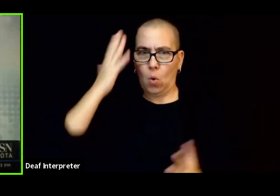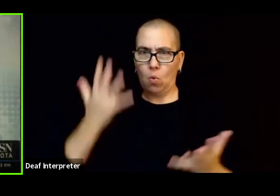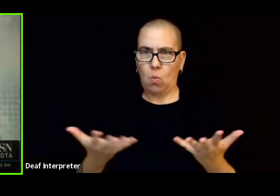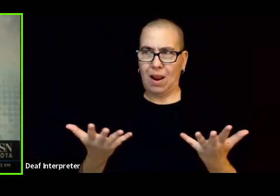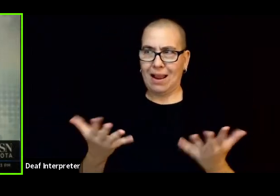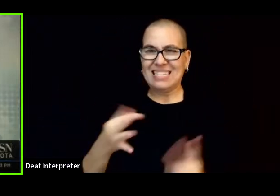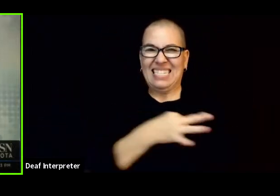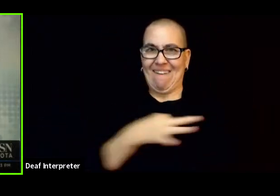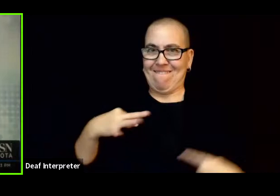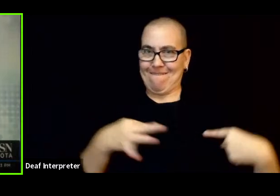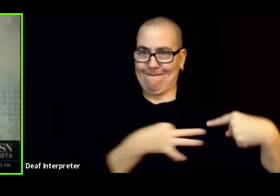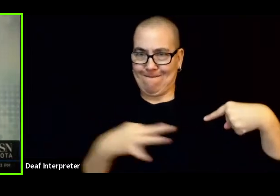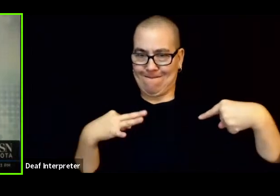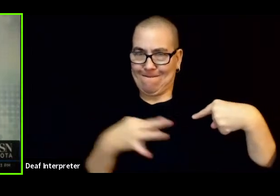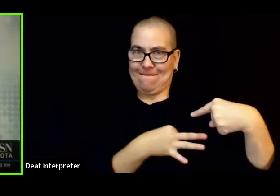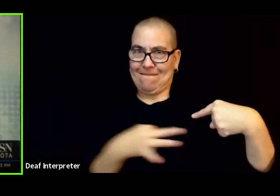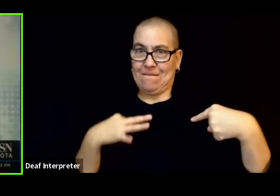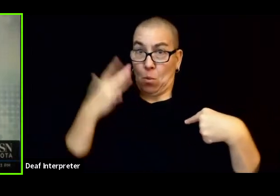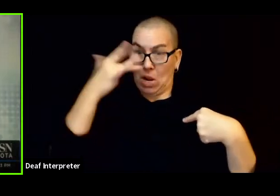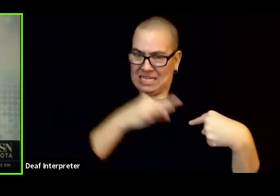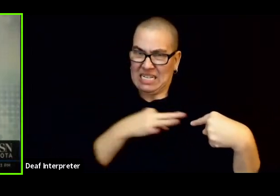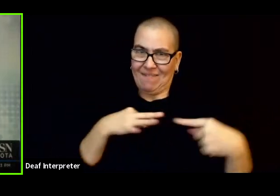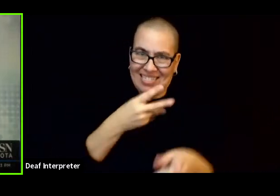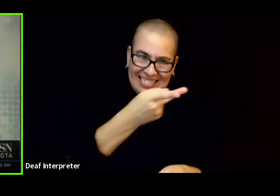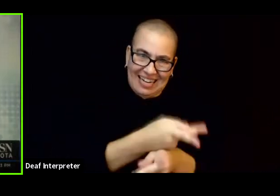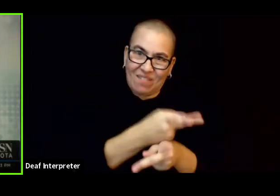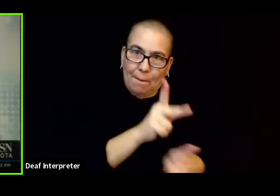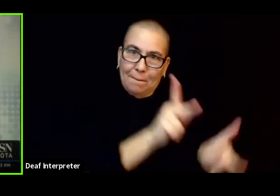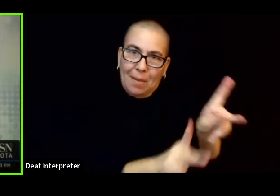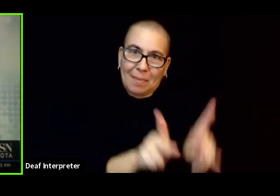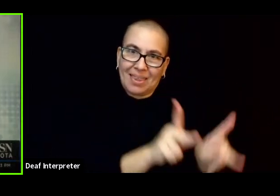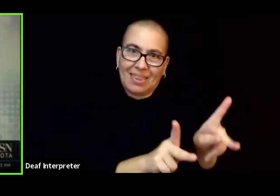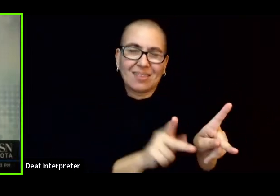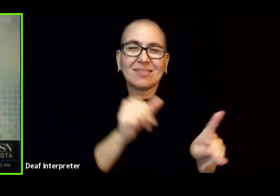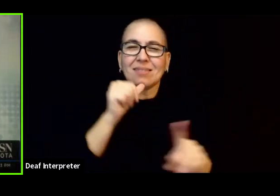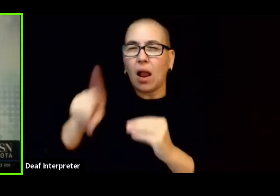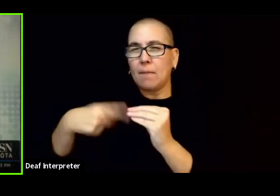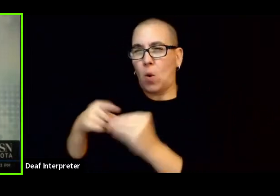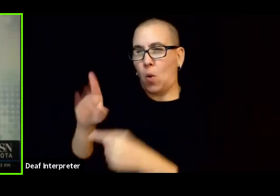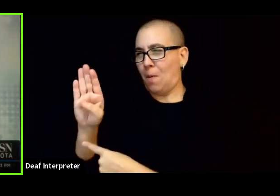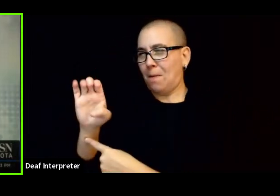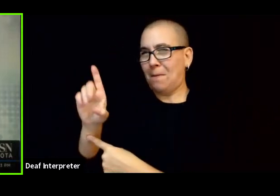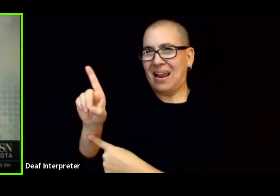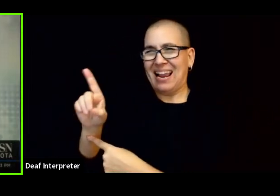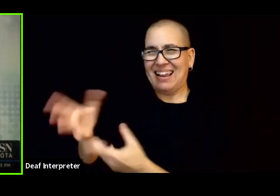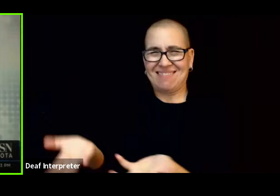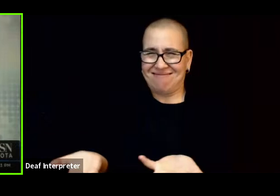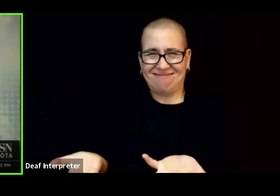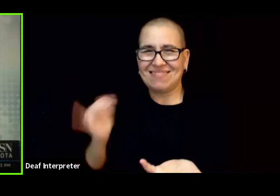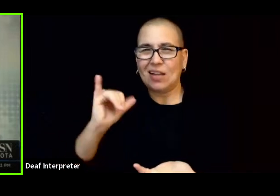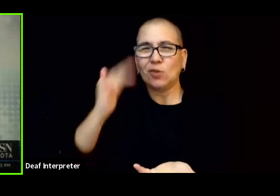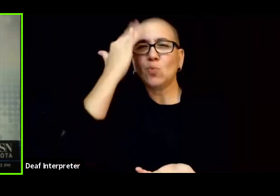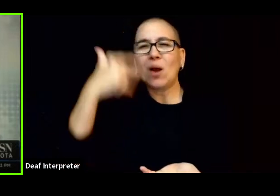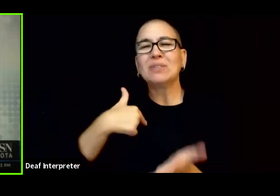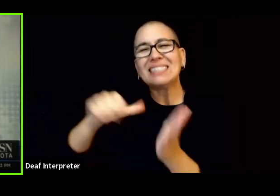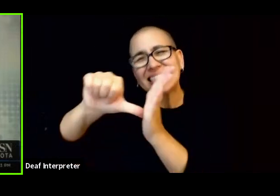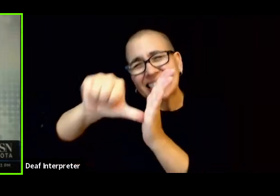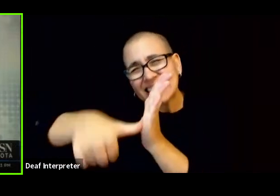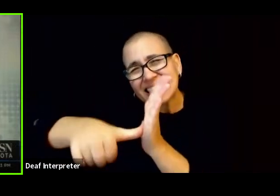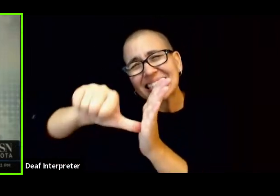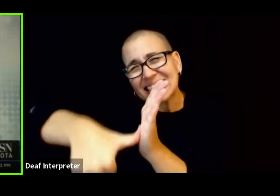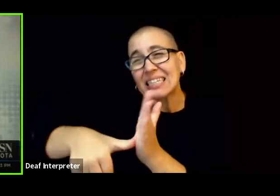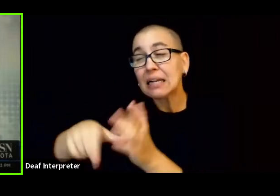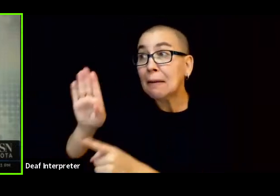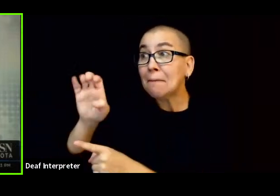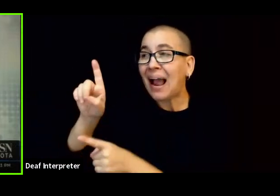beds. And that is, again, part of why you just keep hearing us stress the importance of doing